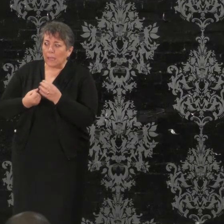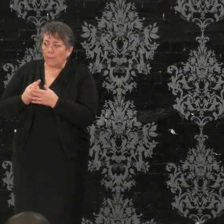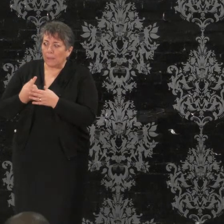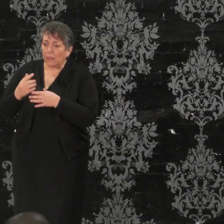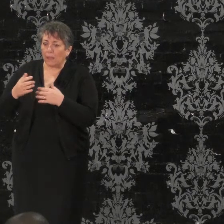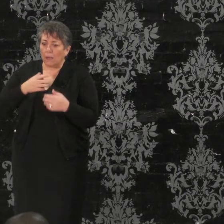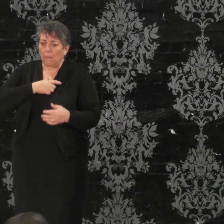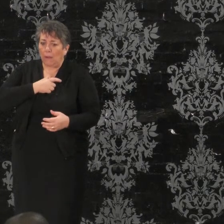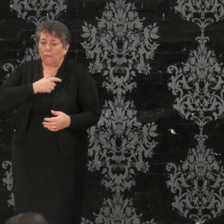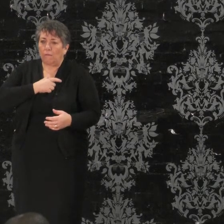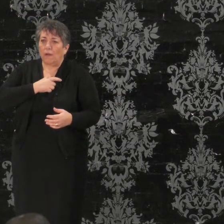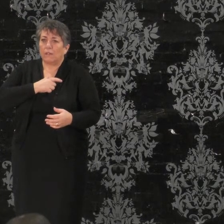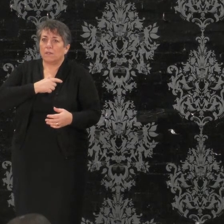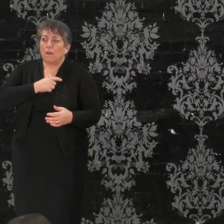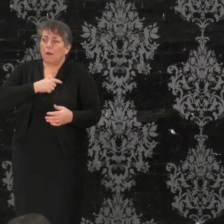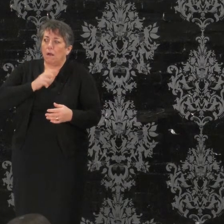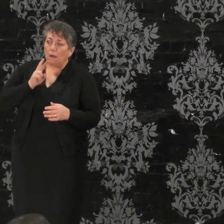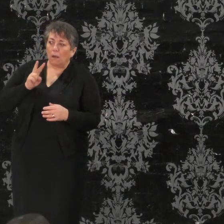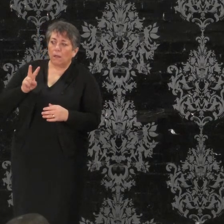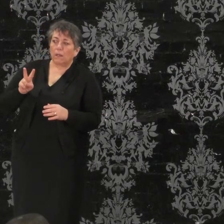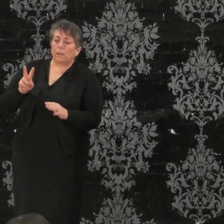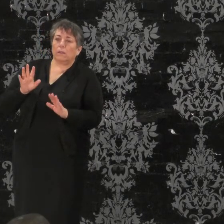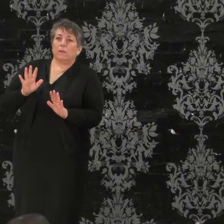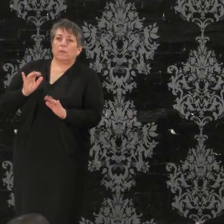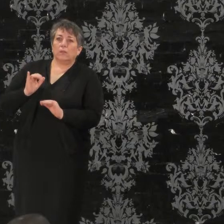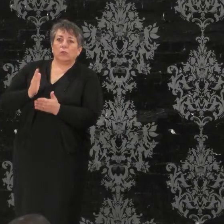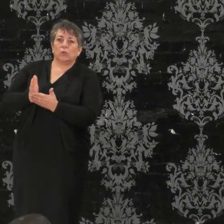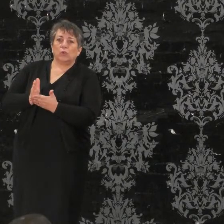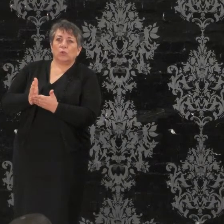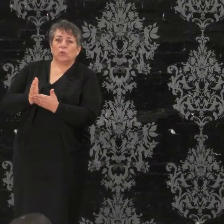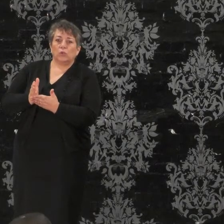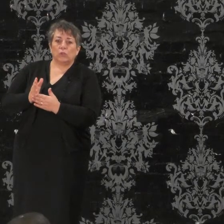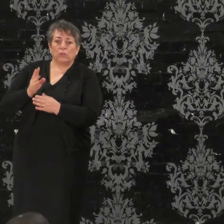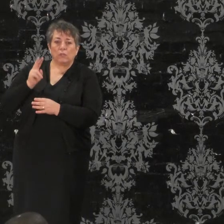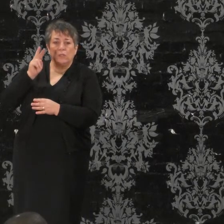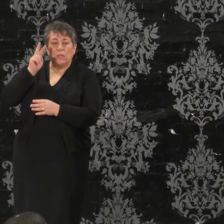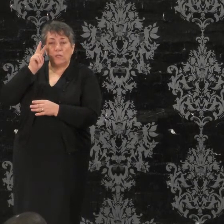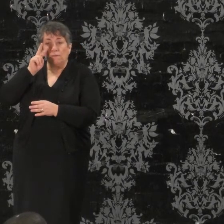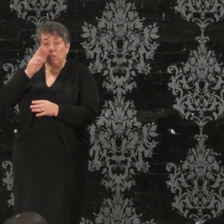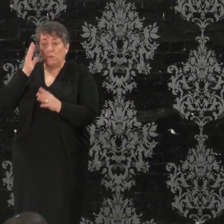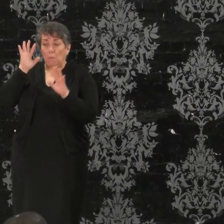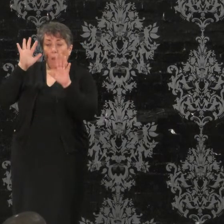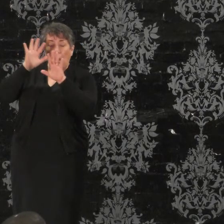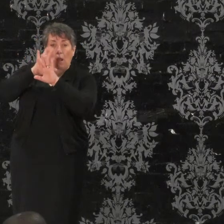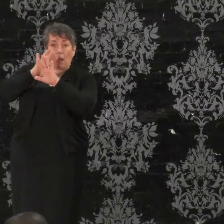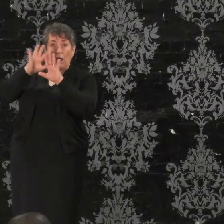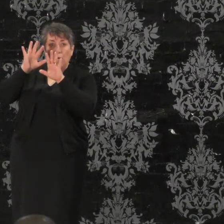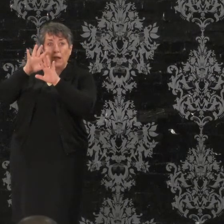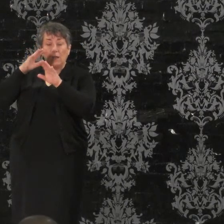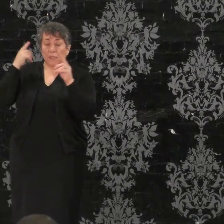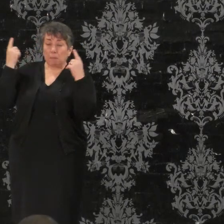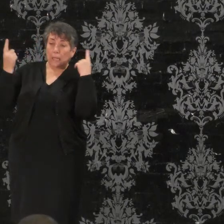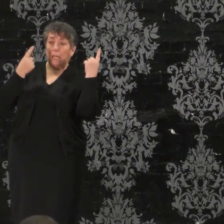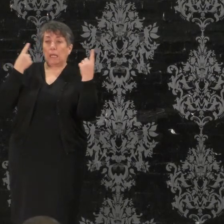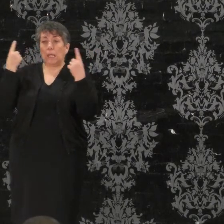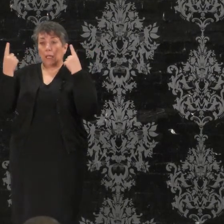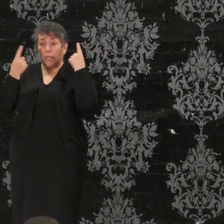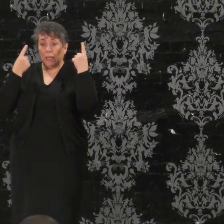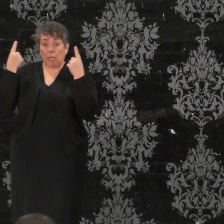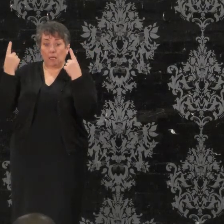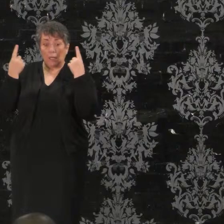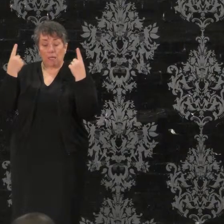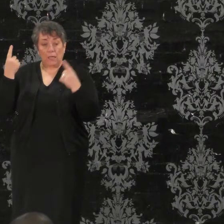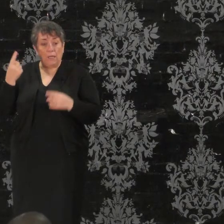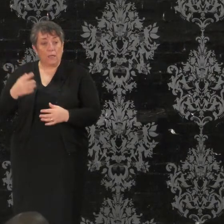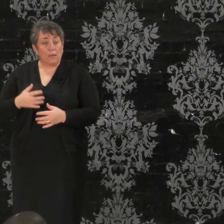is beating faster and faster and faster. Your vision is getting blurry. Everything is spinning. You reach for your